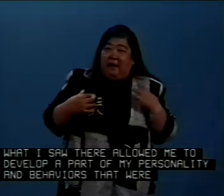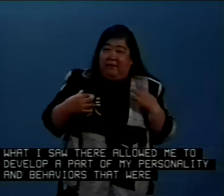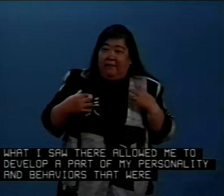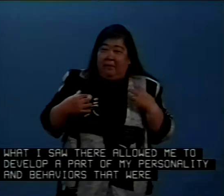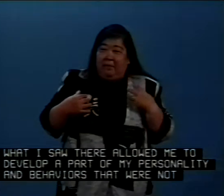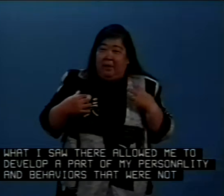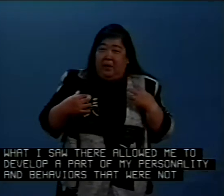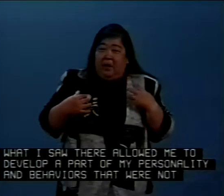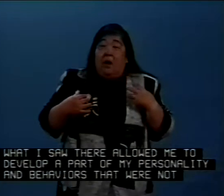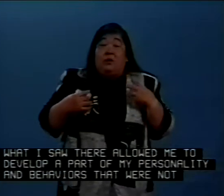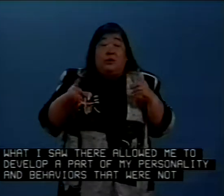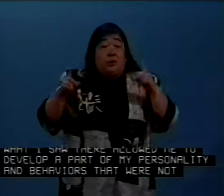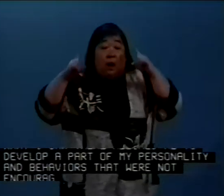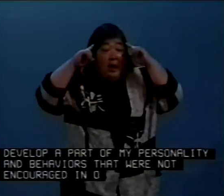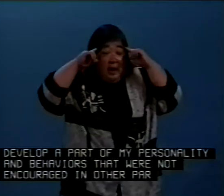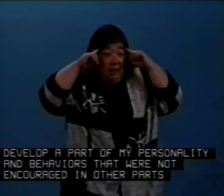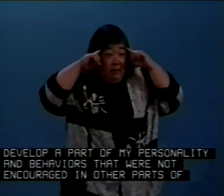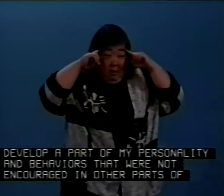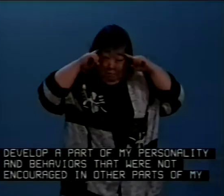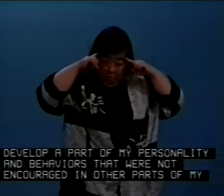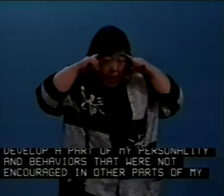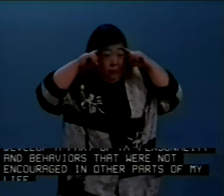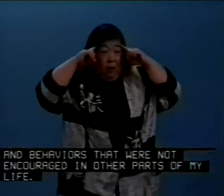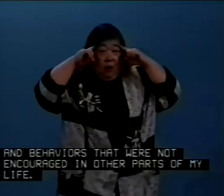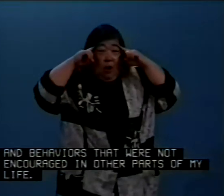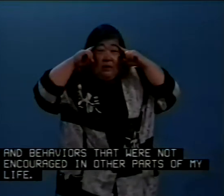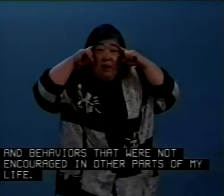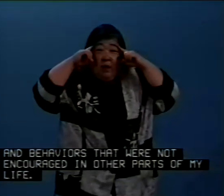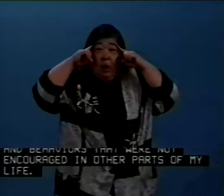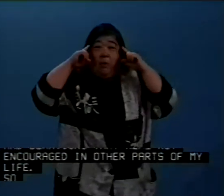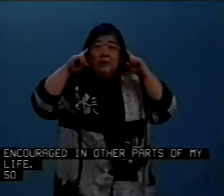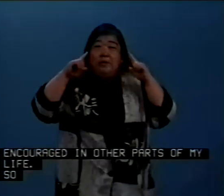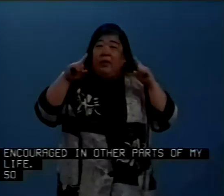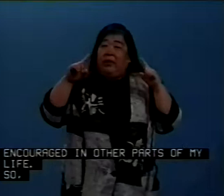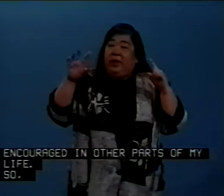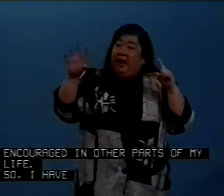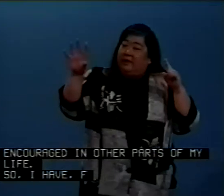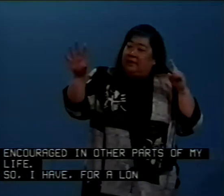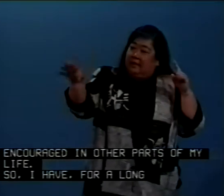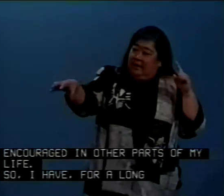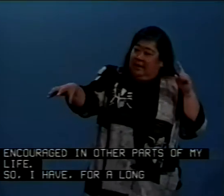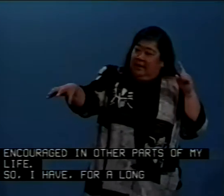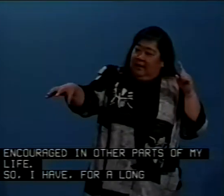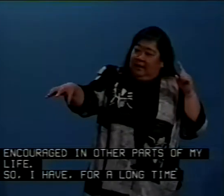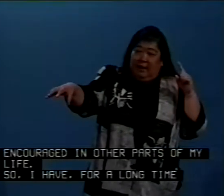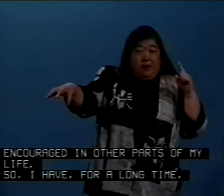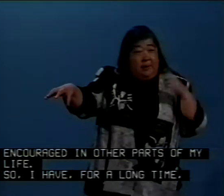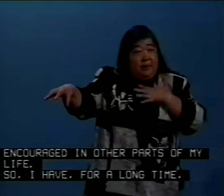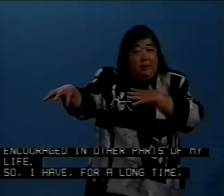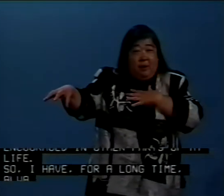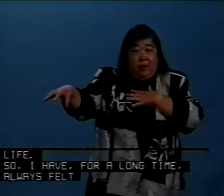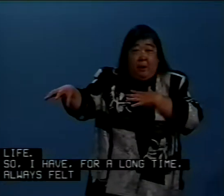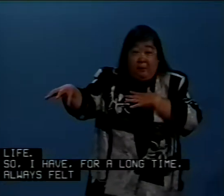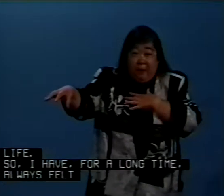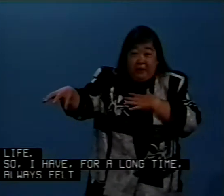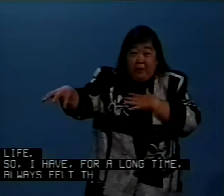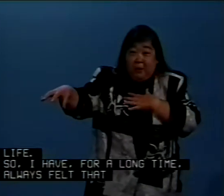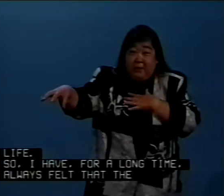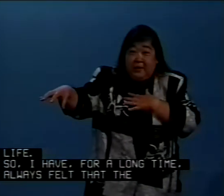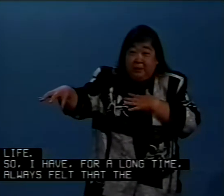life. So I have, for a long time, always felt that the deaf community part, my professional work as an